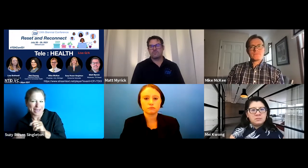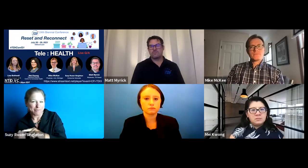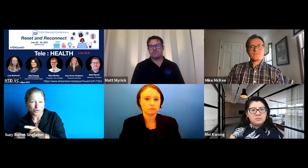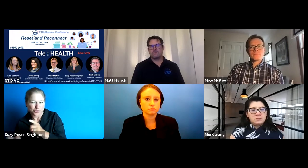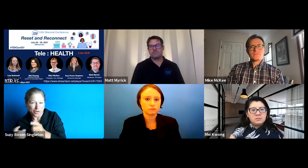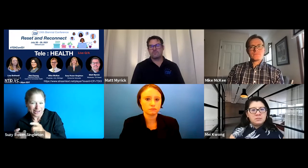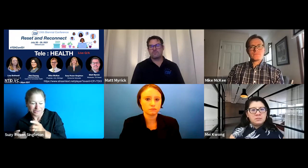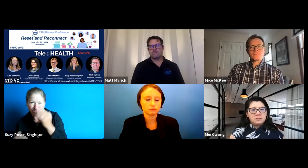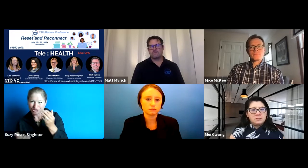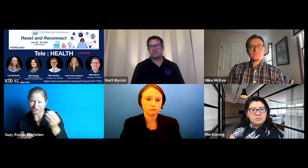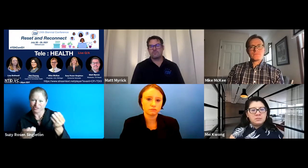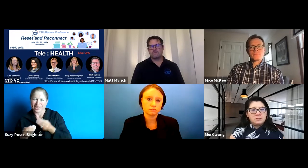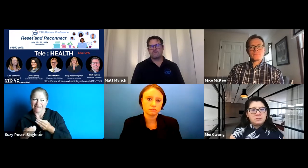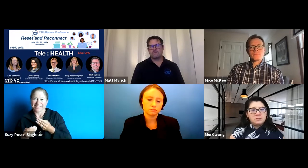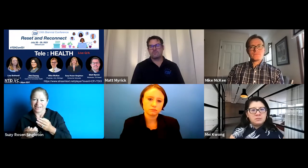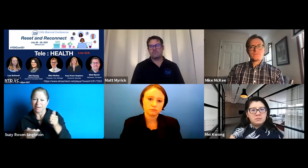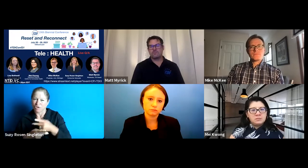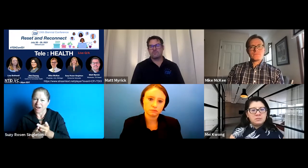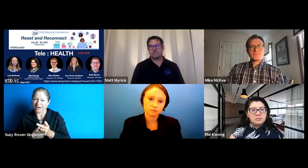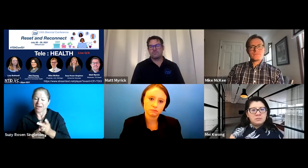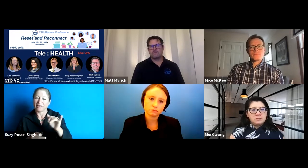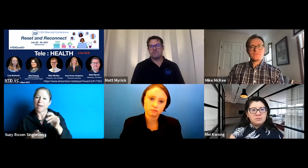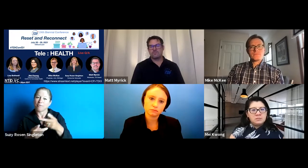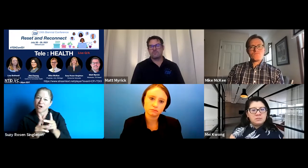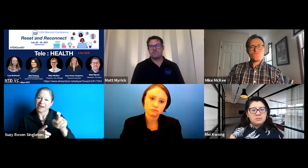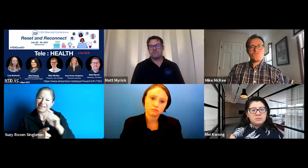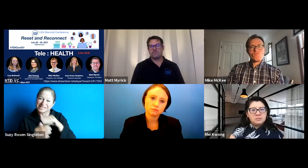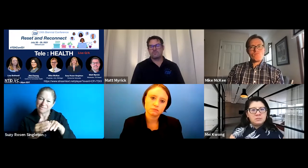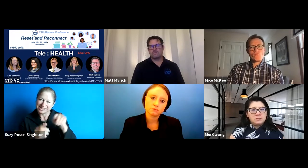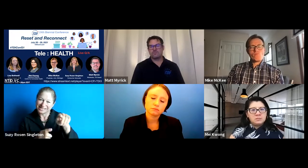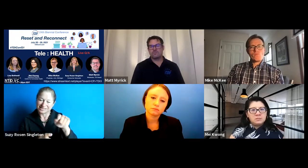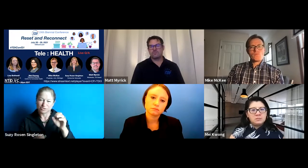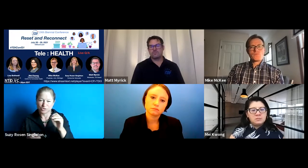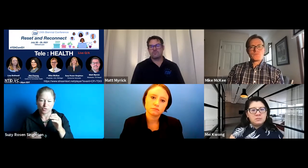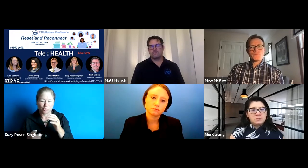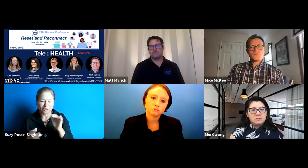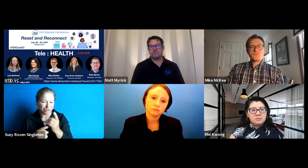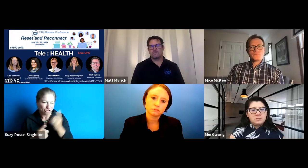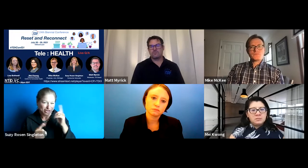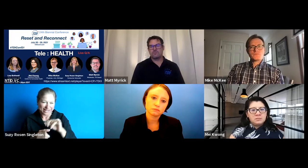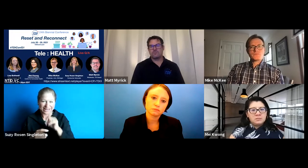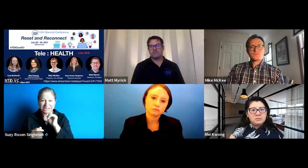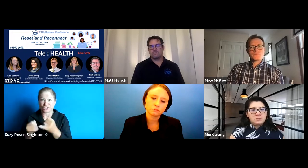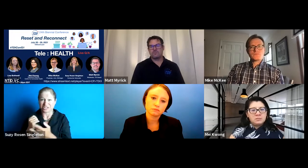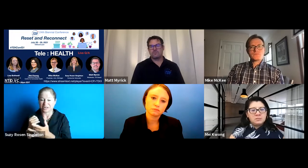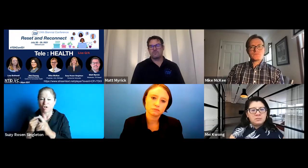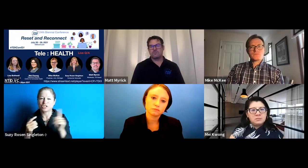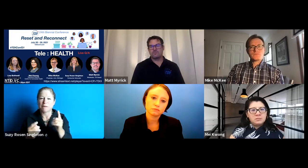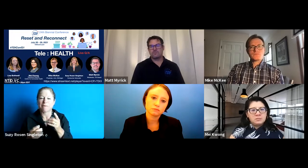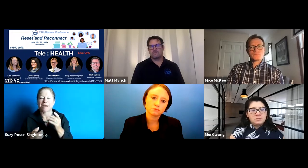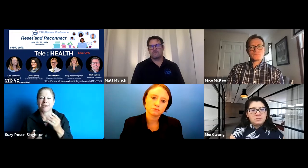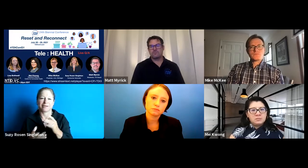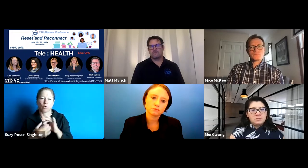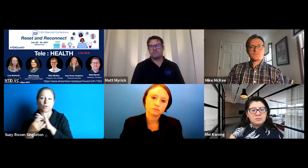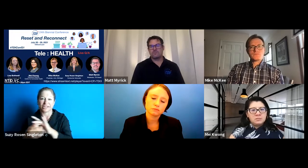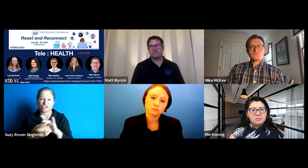important. It's something that the provider themselves may not be able to handle because they are provided with a product that they just receive, and that product